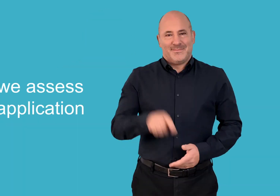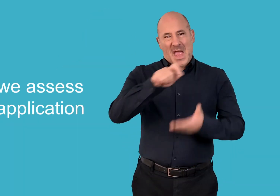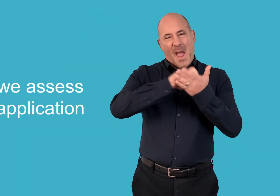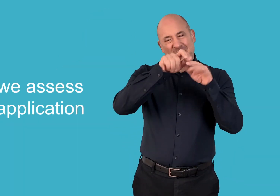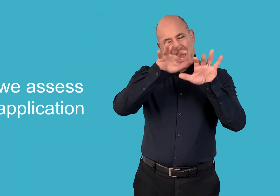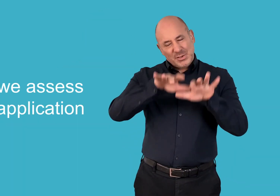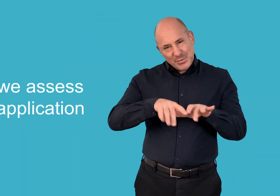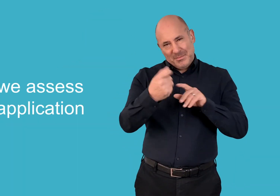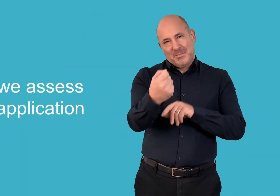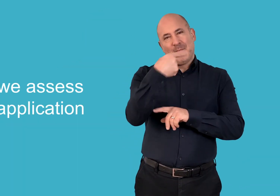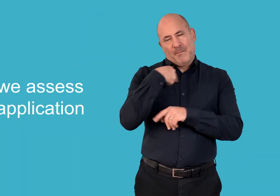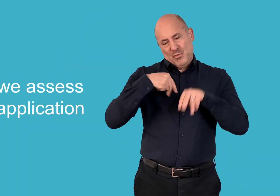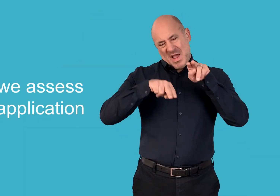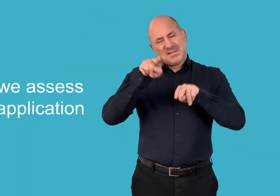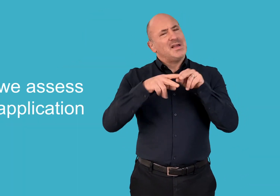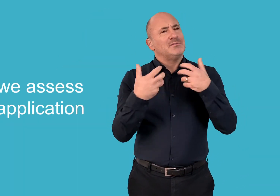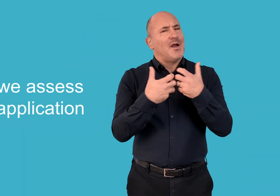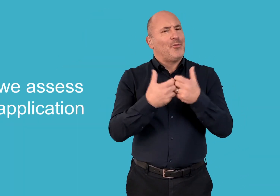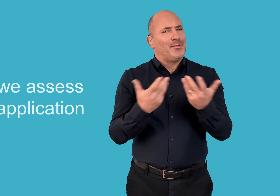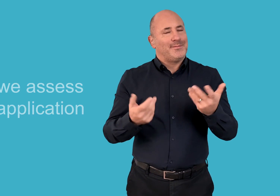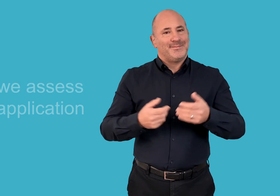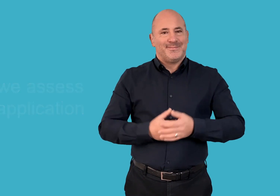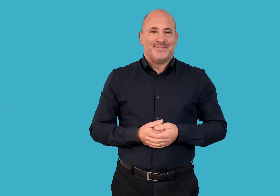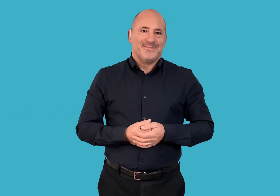How we assess your application.